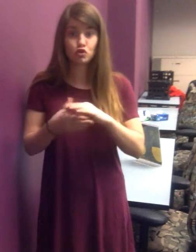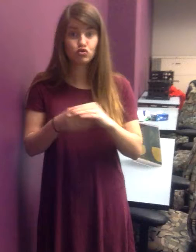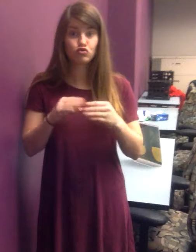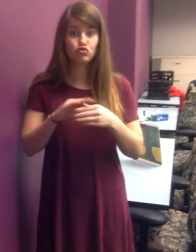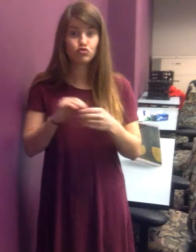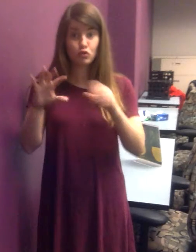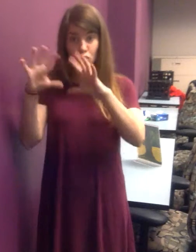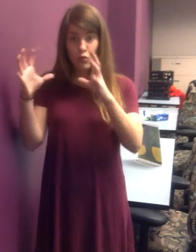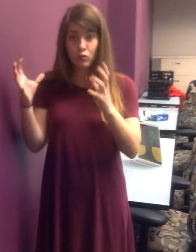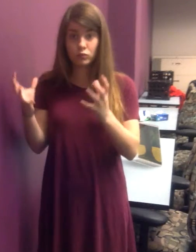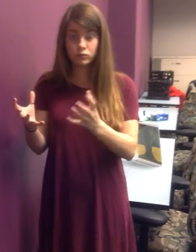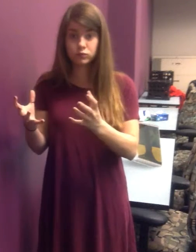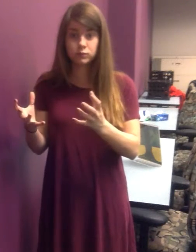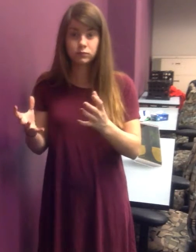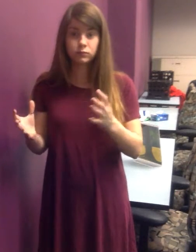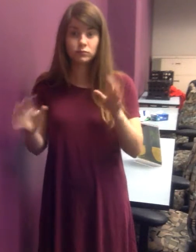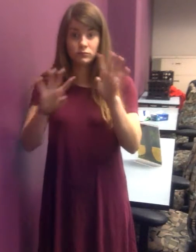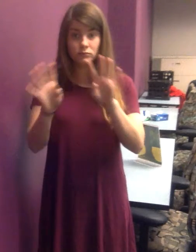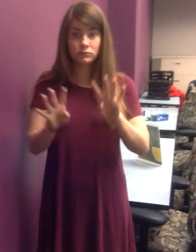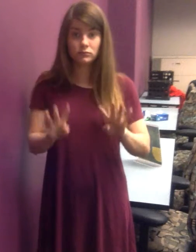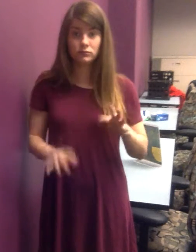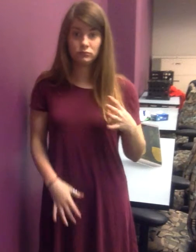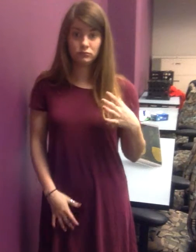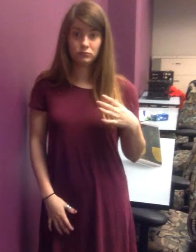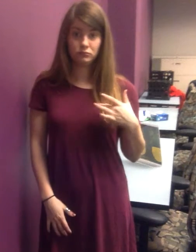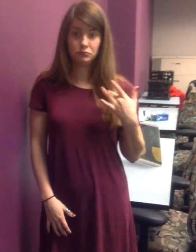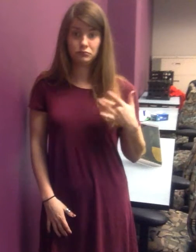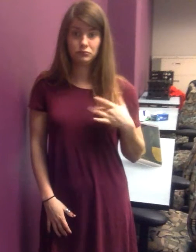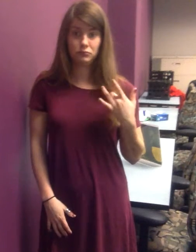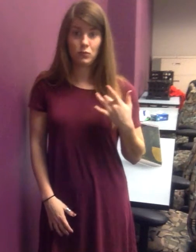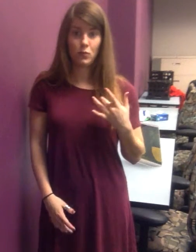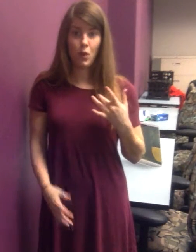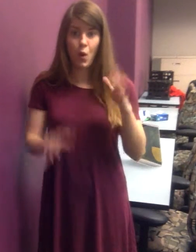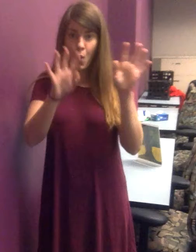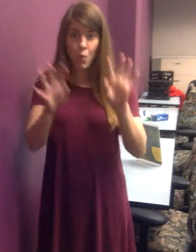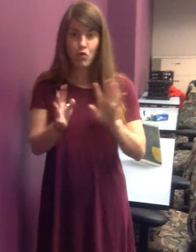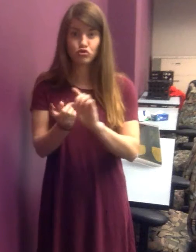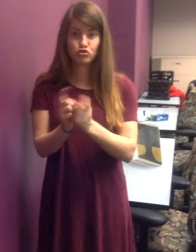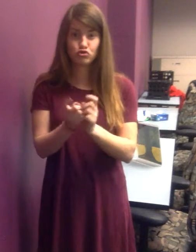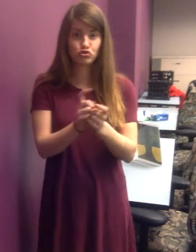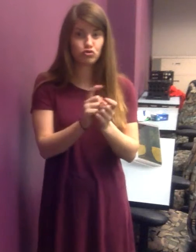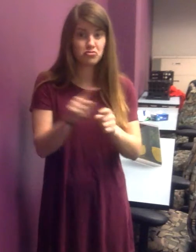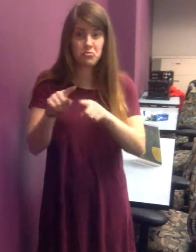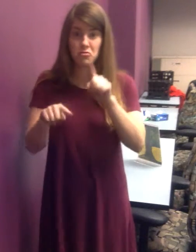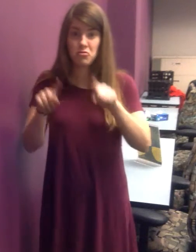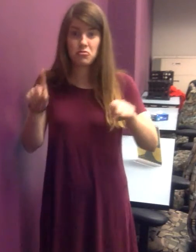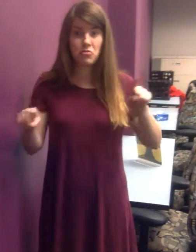report on global warming from a prestigious panel of scientists convened by the UN. This comprehensive report